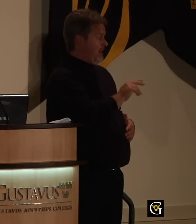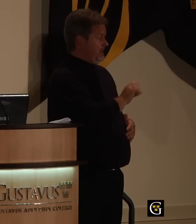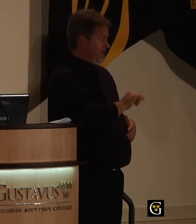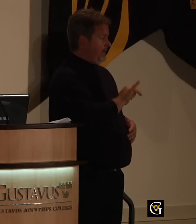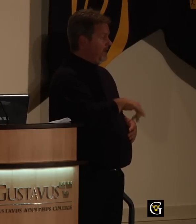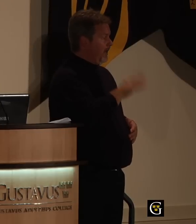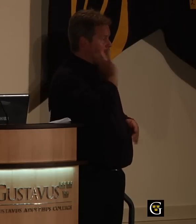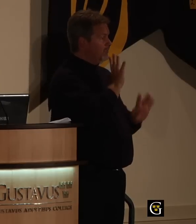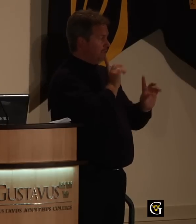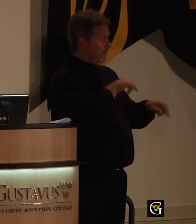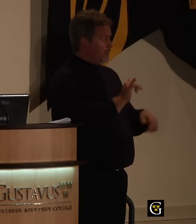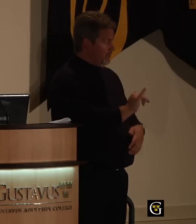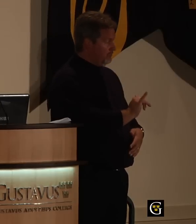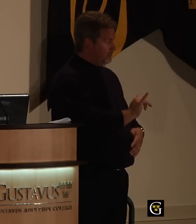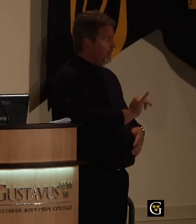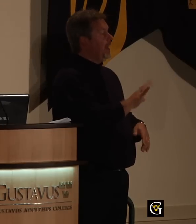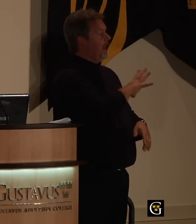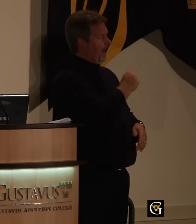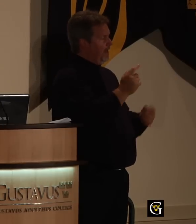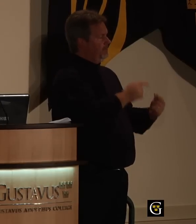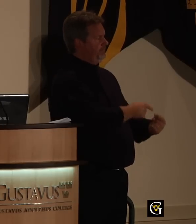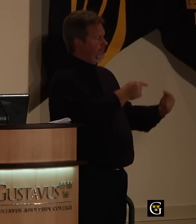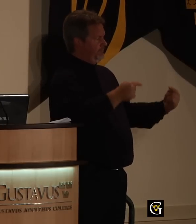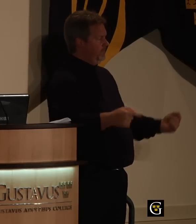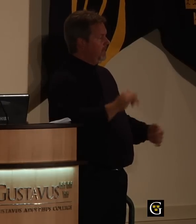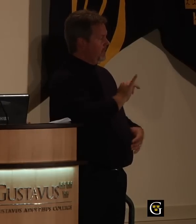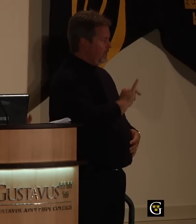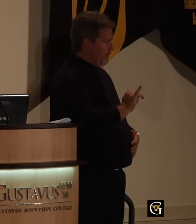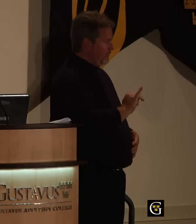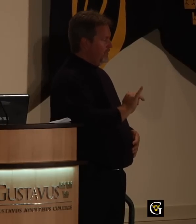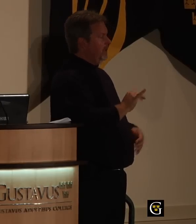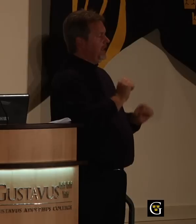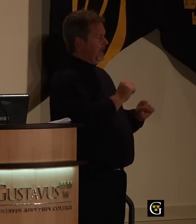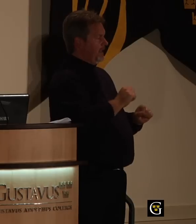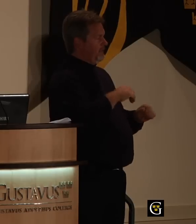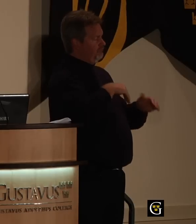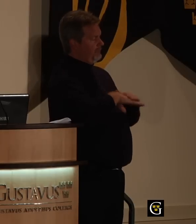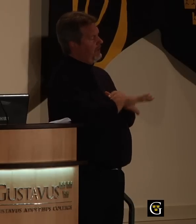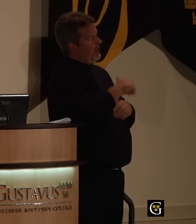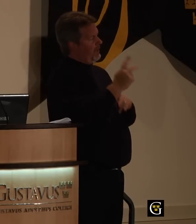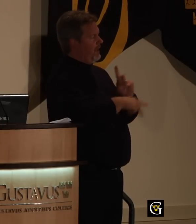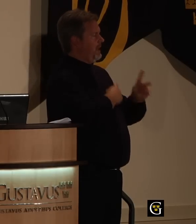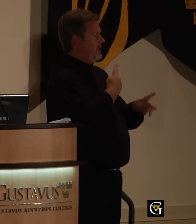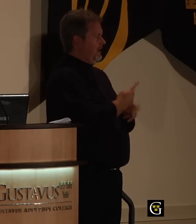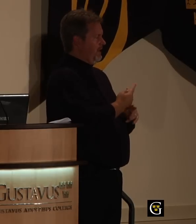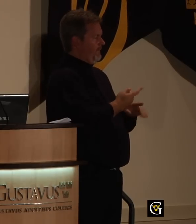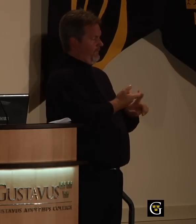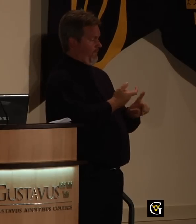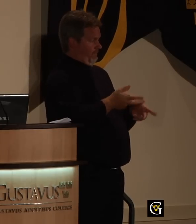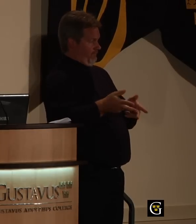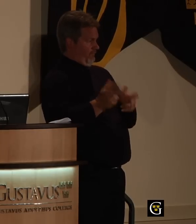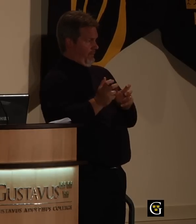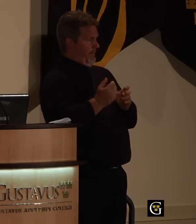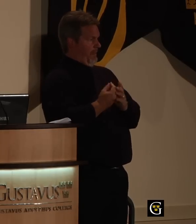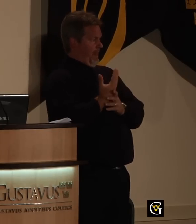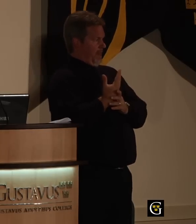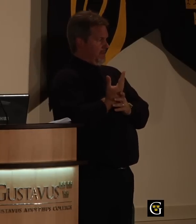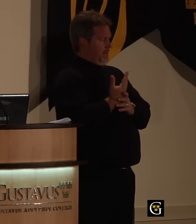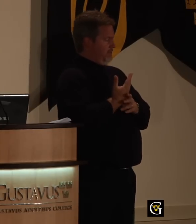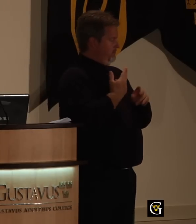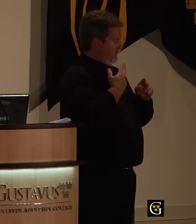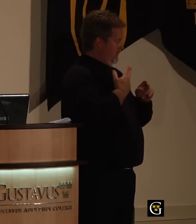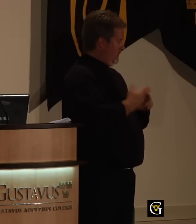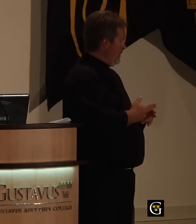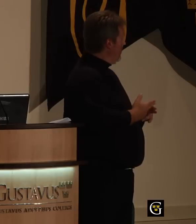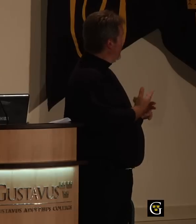You can do it the other way around too. You can insert another kind of gene for plants called